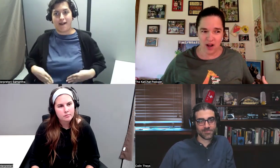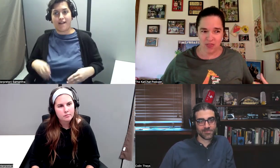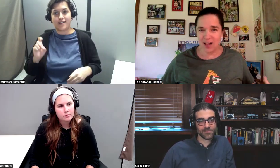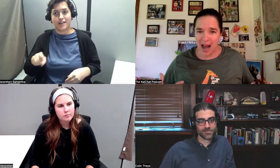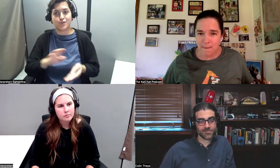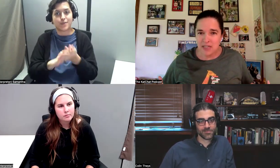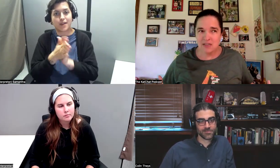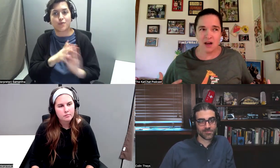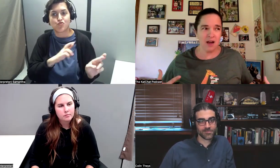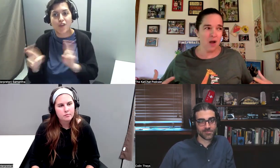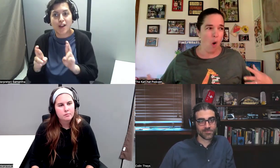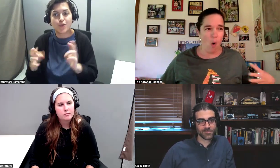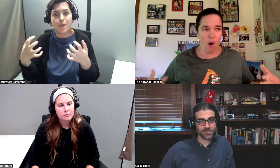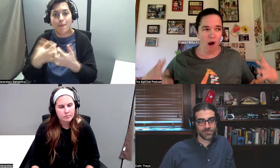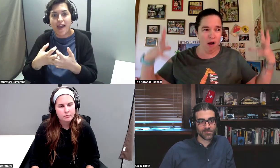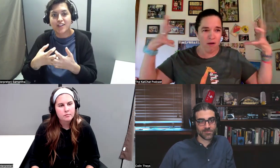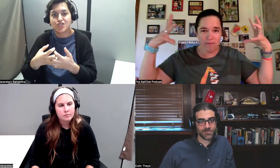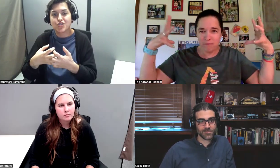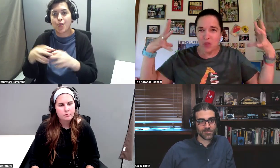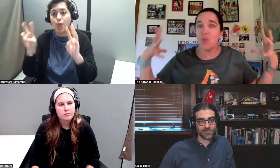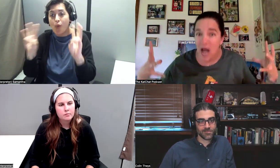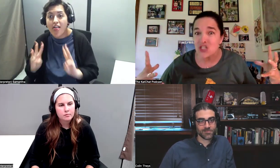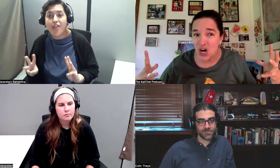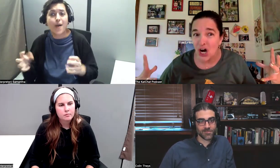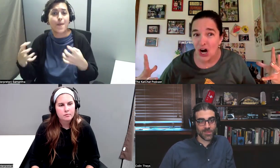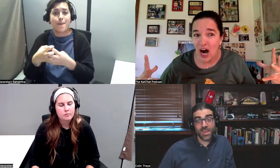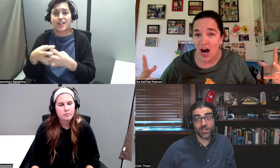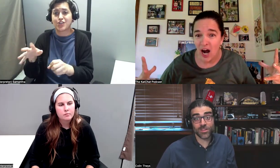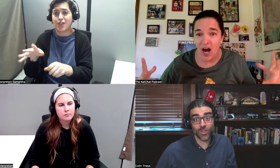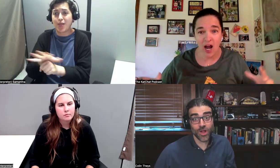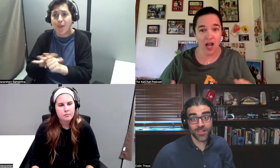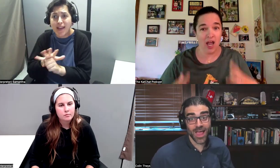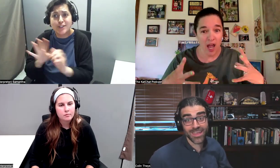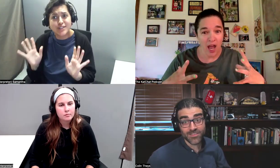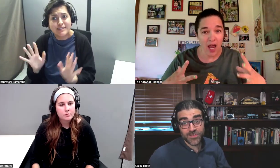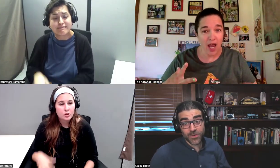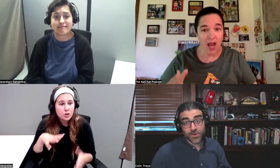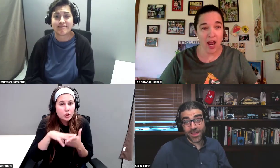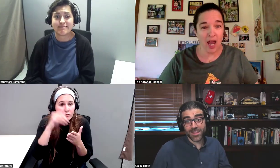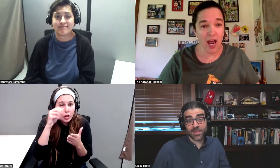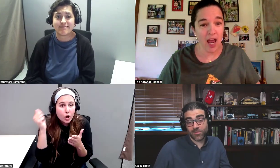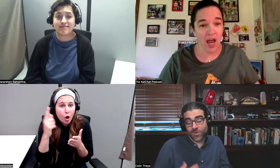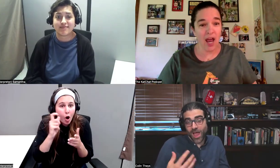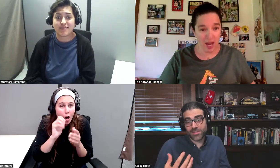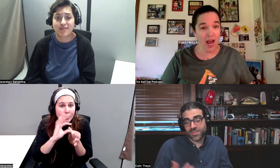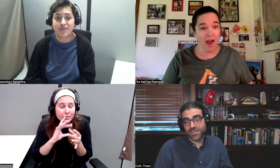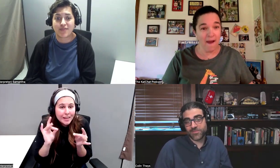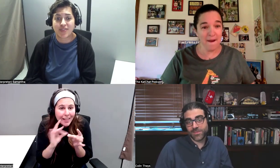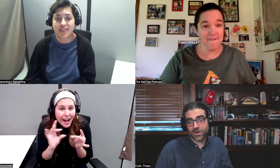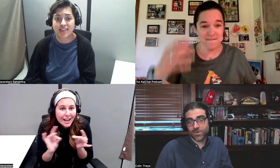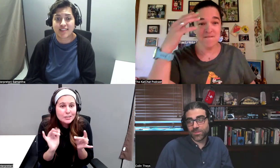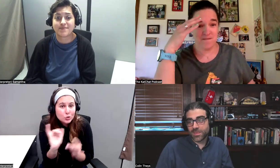with the climate or the pressure. You got to learn all the lines too, and like